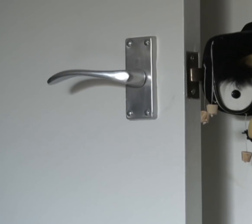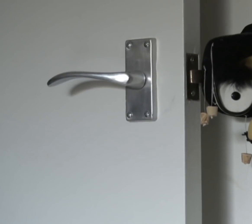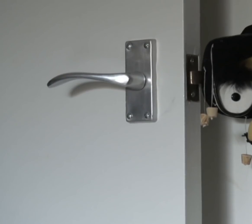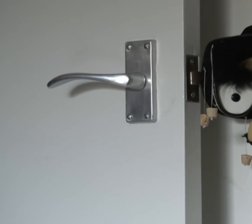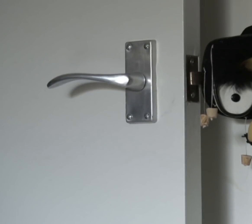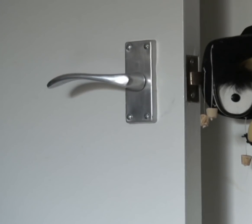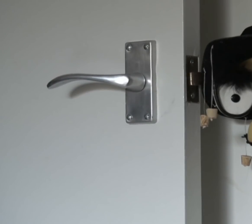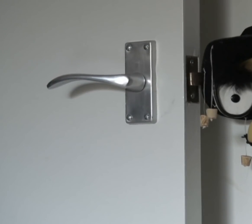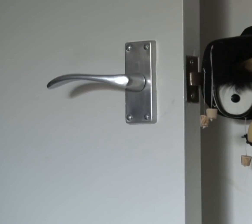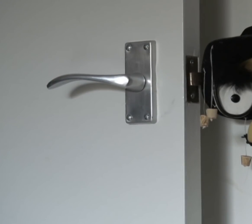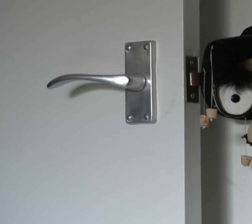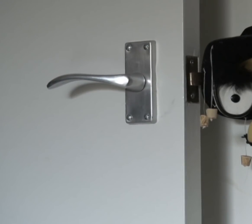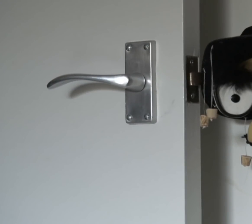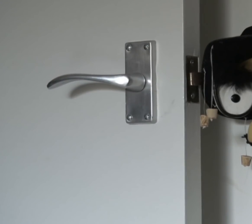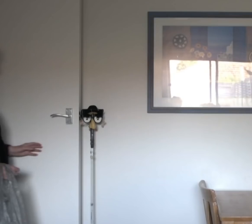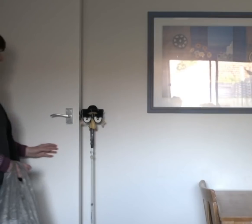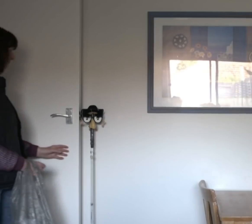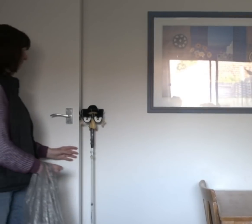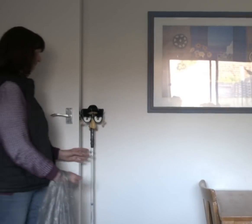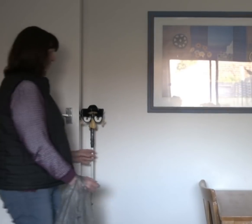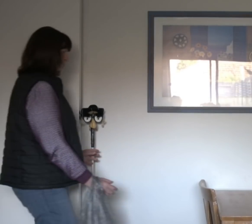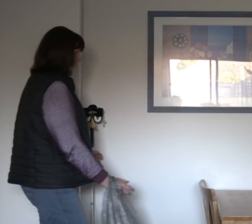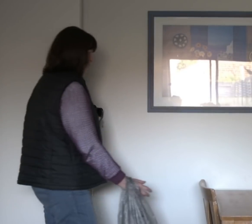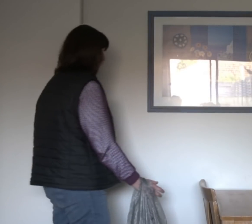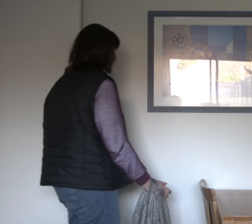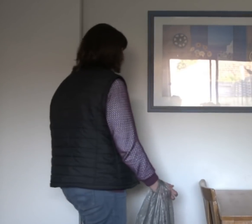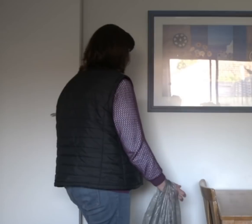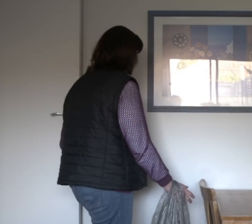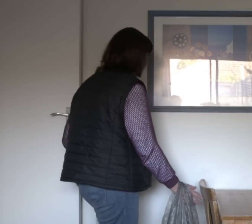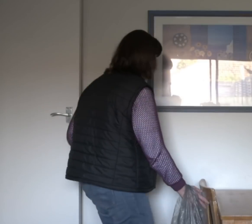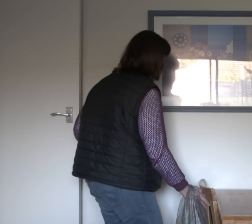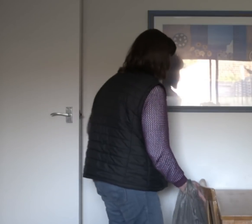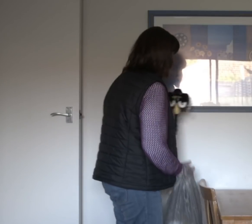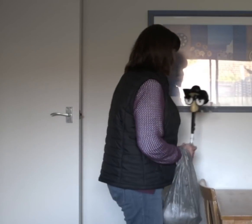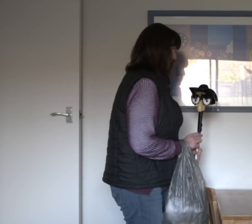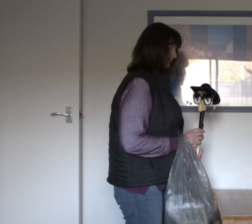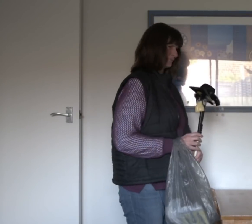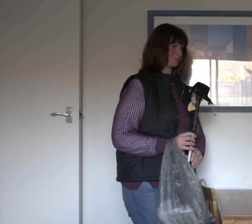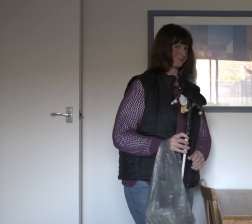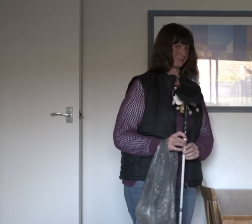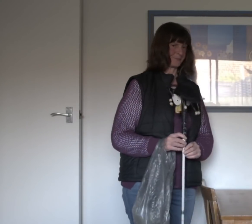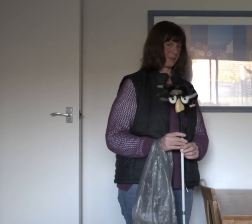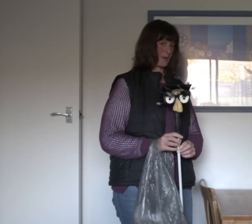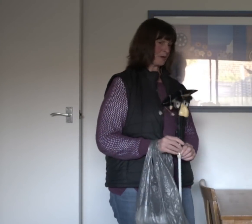Golfie. He really helped me beat that fear. So that cane really helped me to achieve things just through